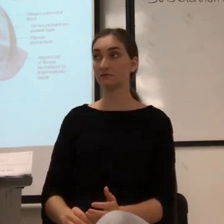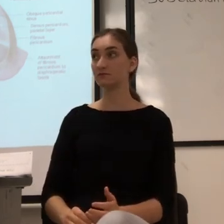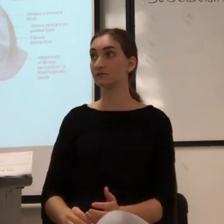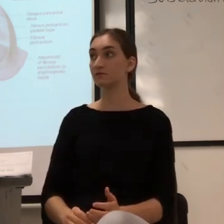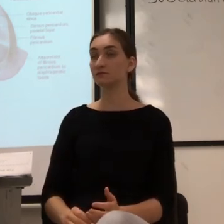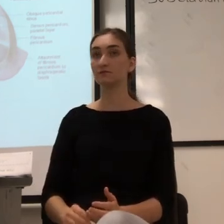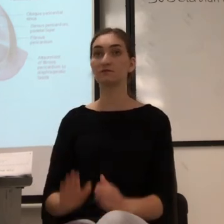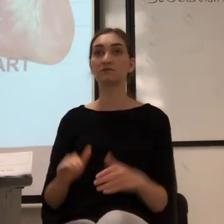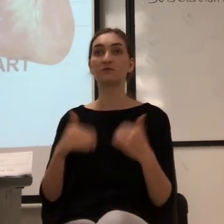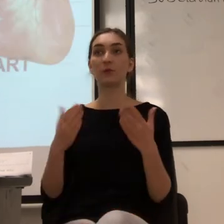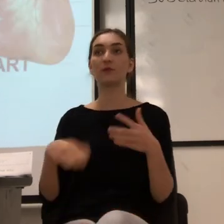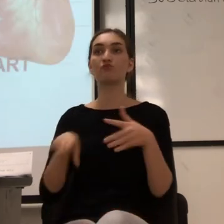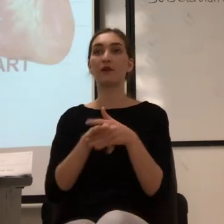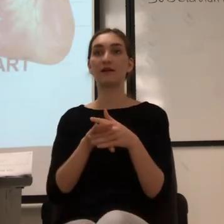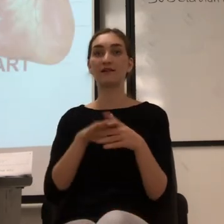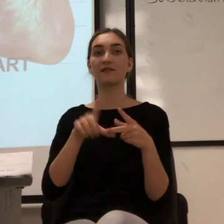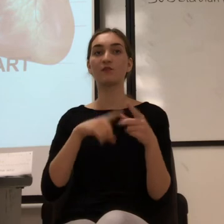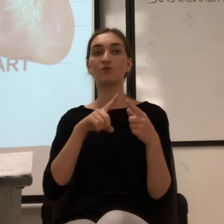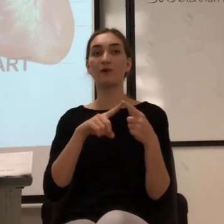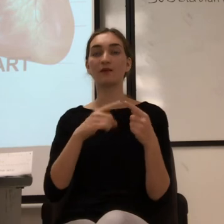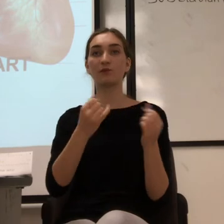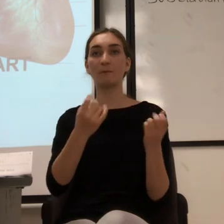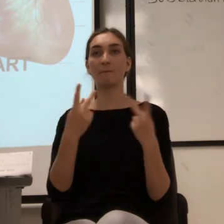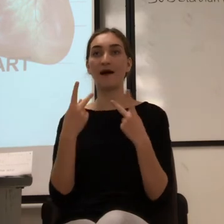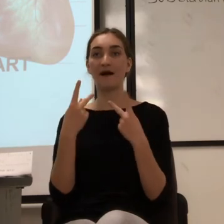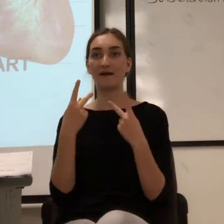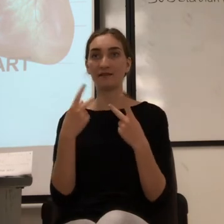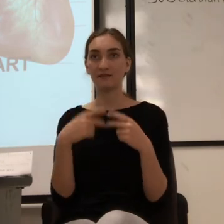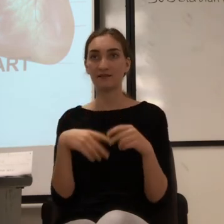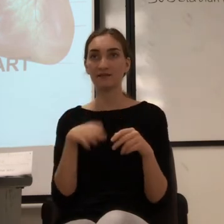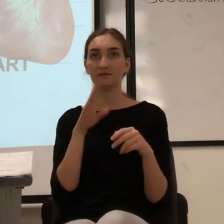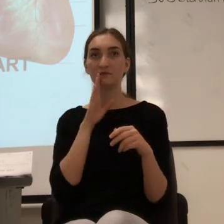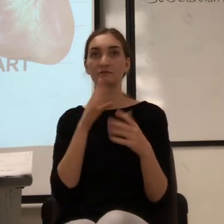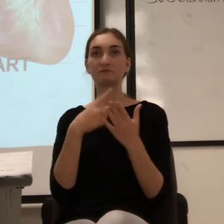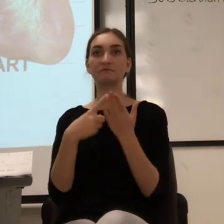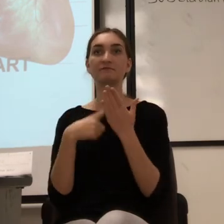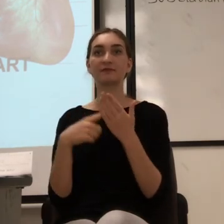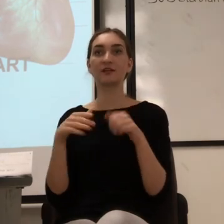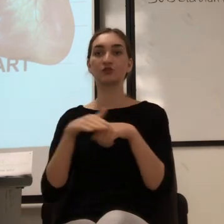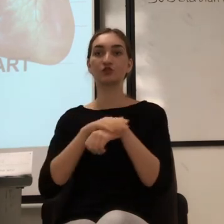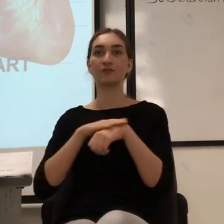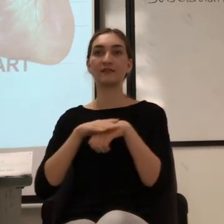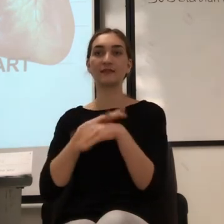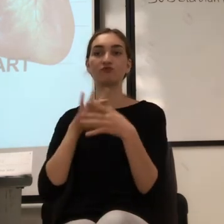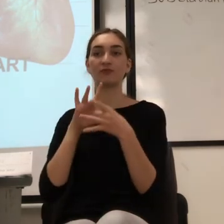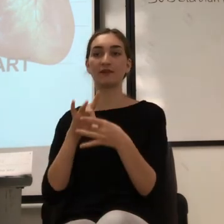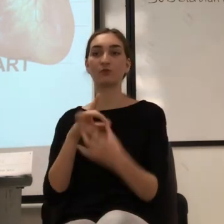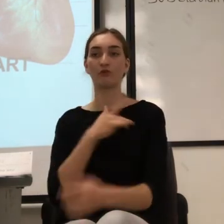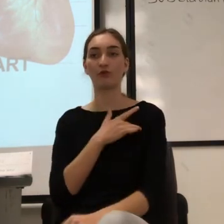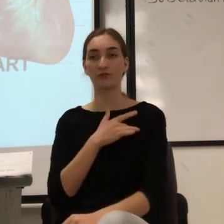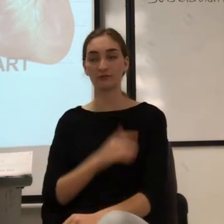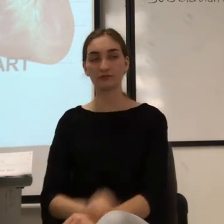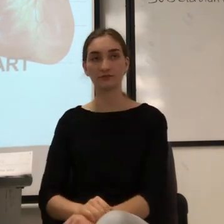let's take a break. When we come back from break, we'll go over some surfaces of the heart.